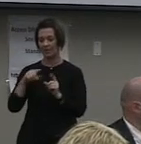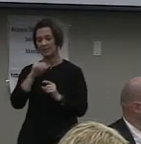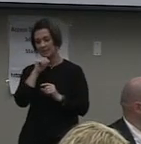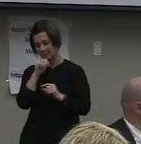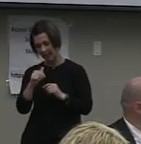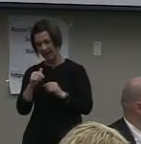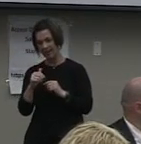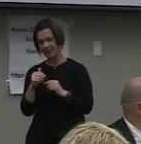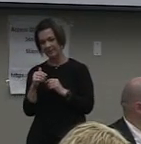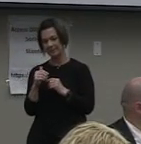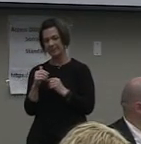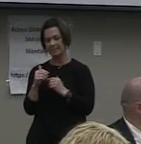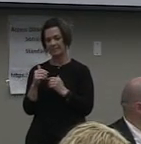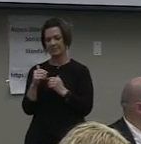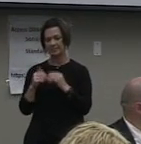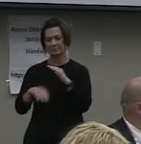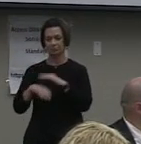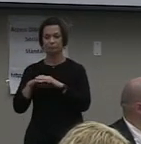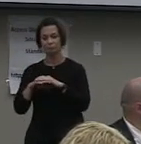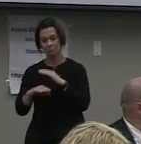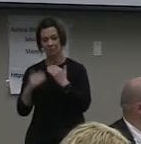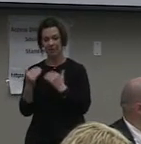to, that